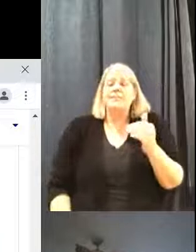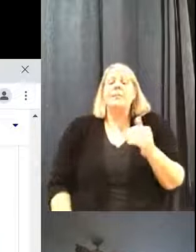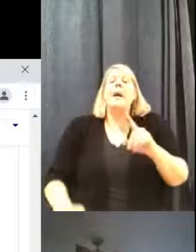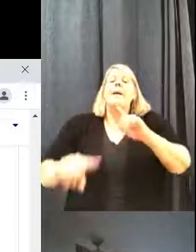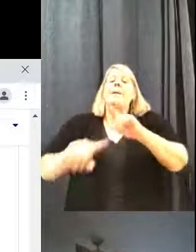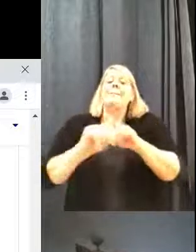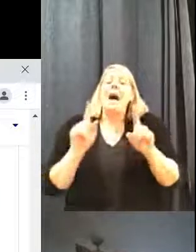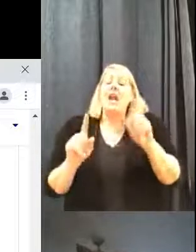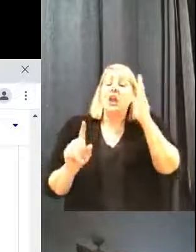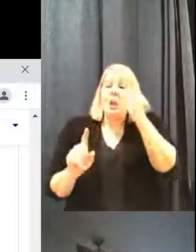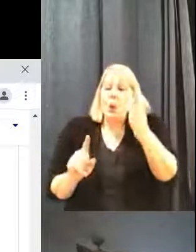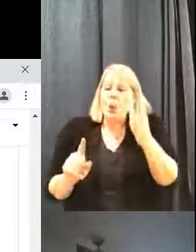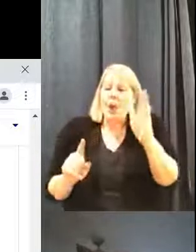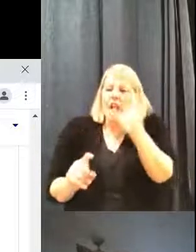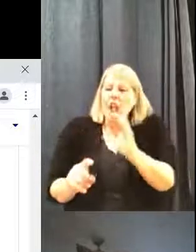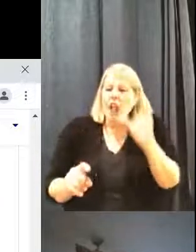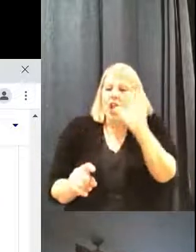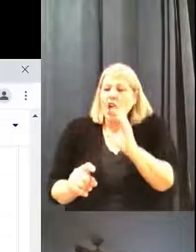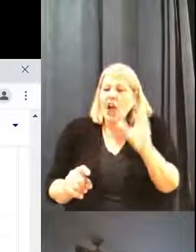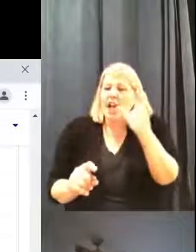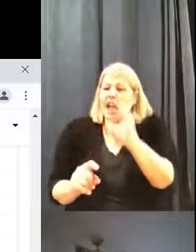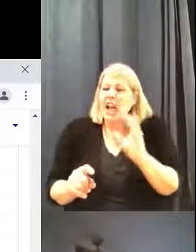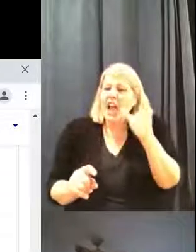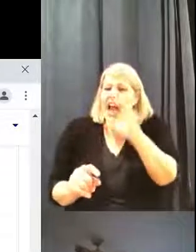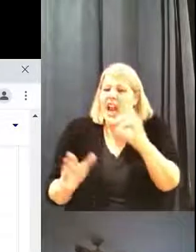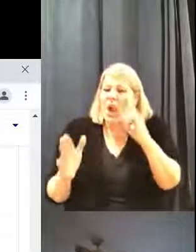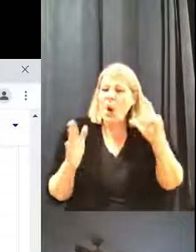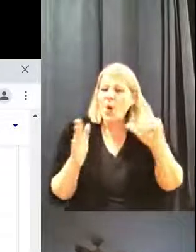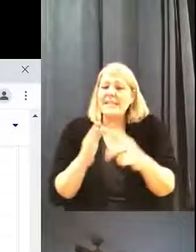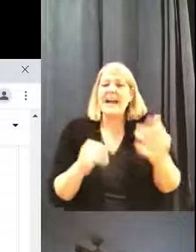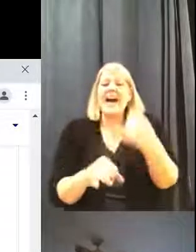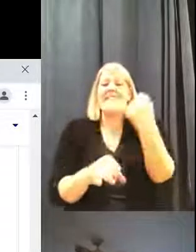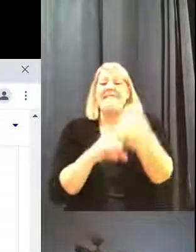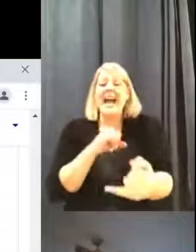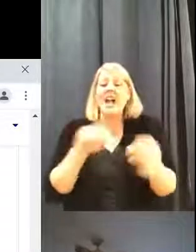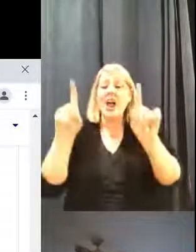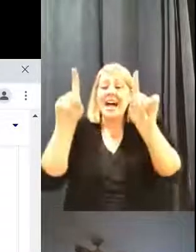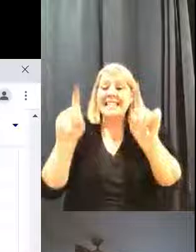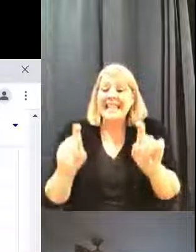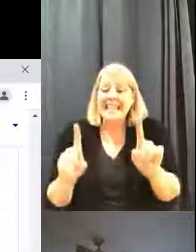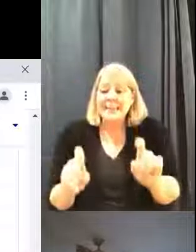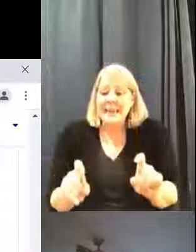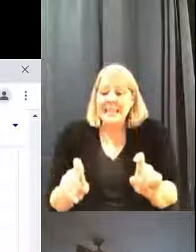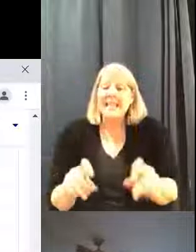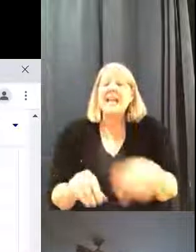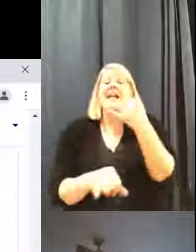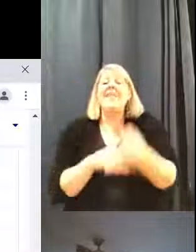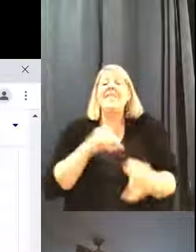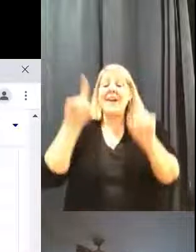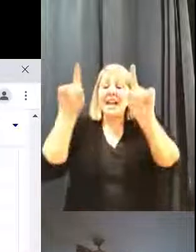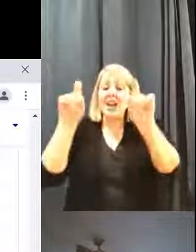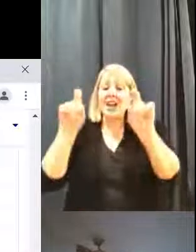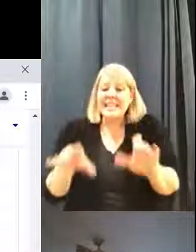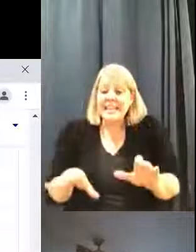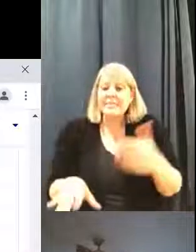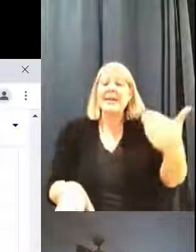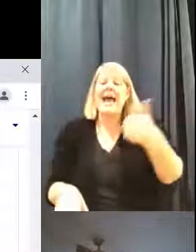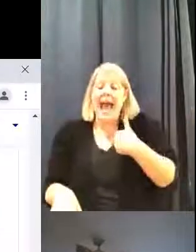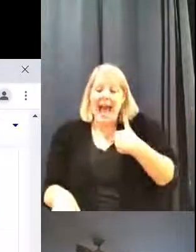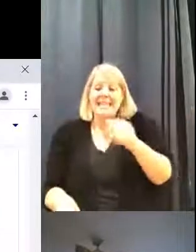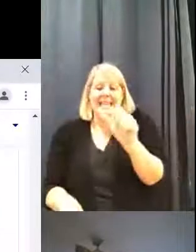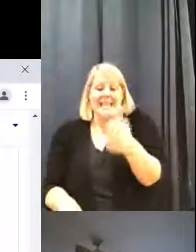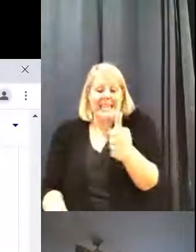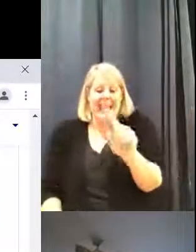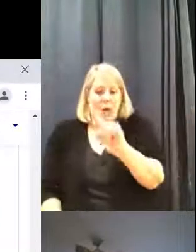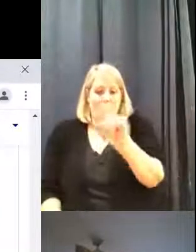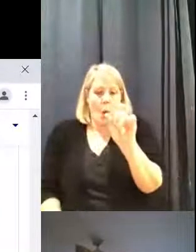is the very end of the course, there is a final assessment. And the final assessment usually has 10 questions. That is the way